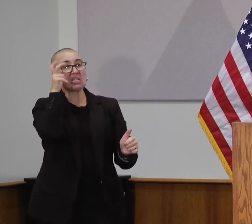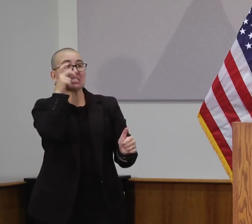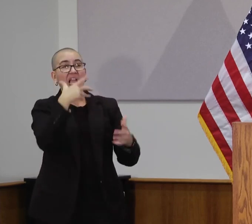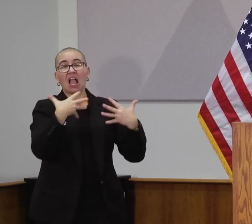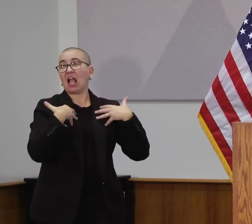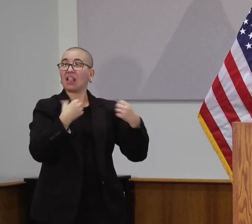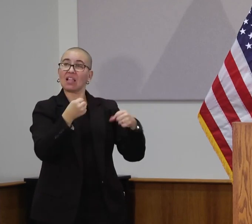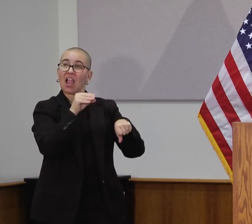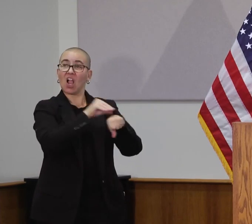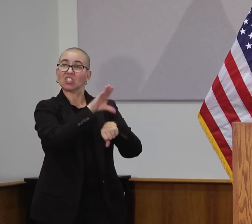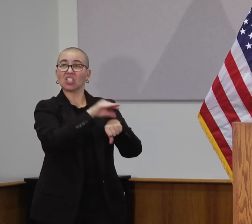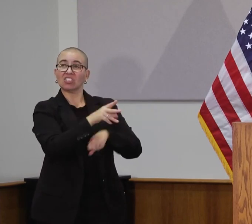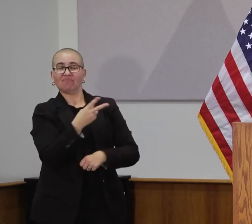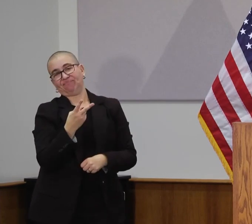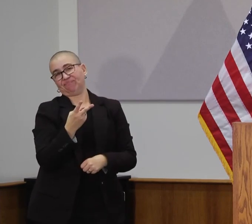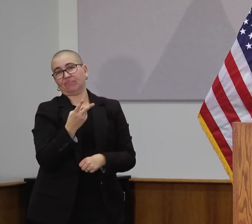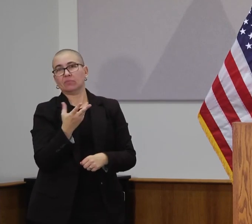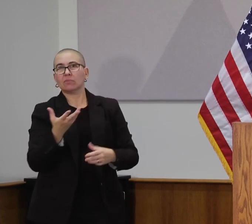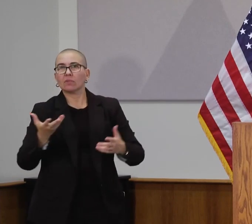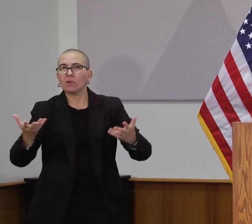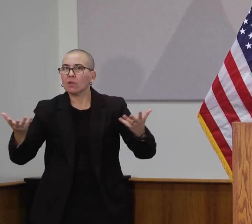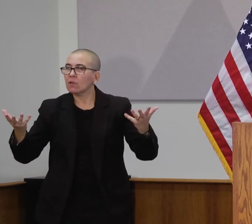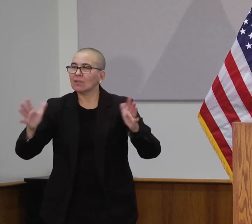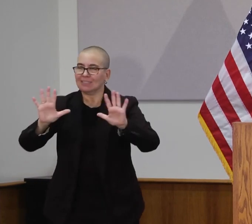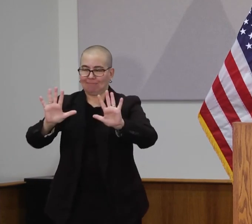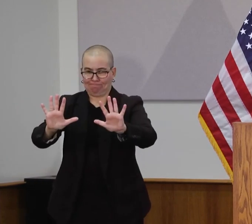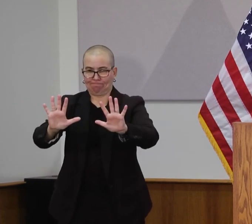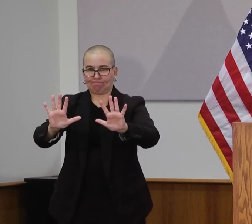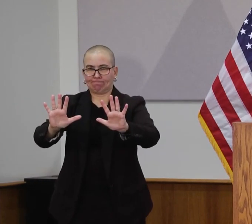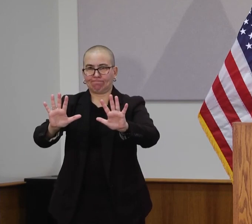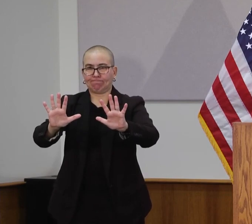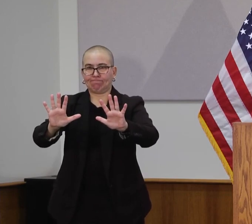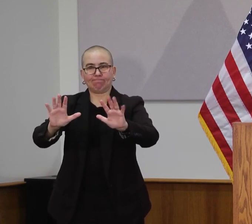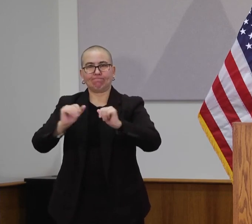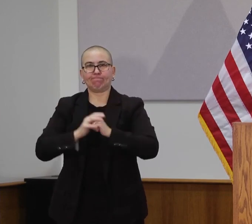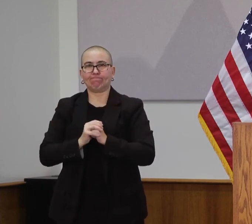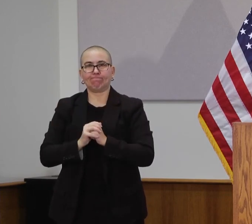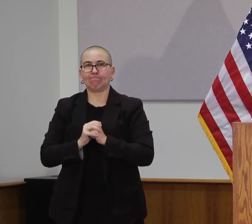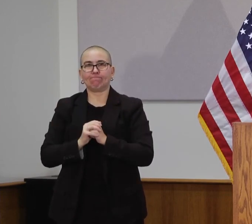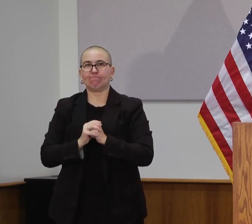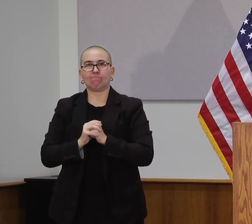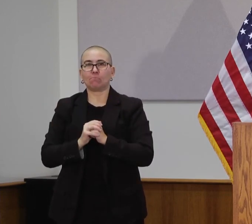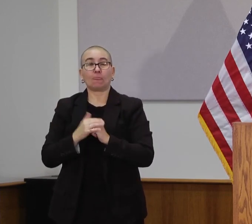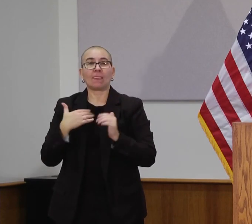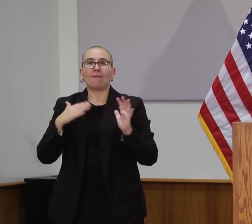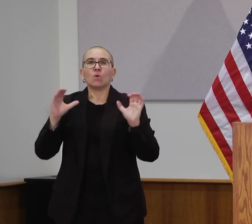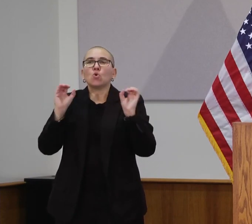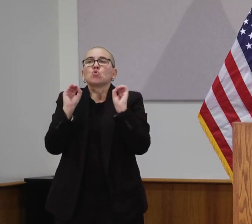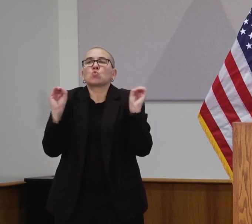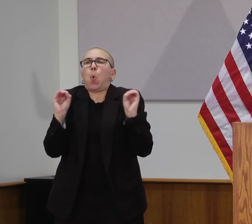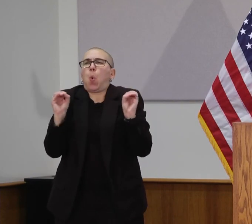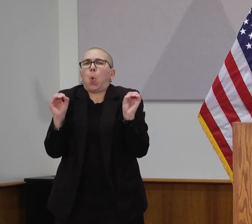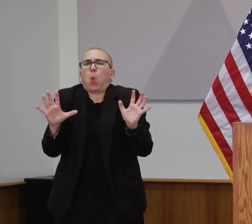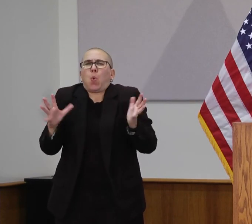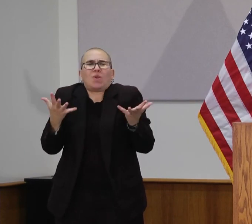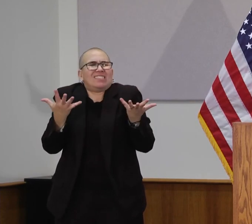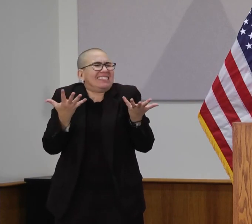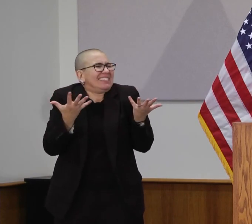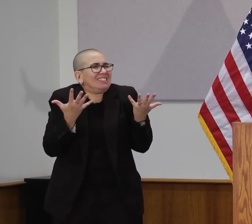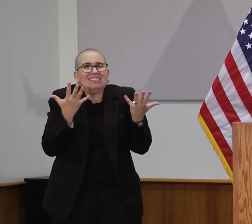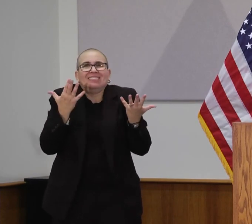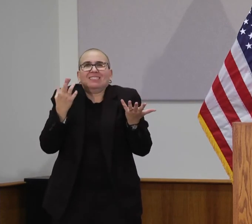would say all of us right now, we have no luxury to mess with that piece